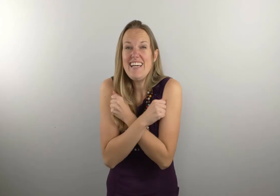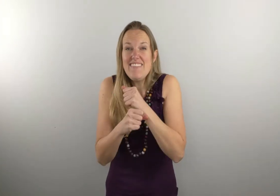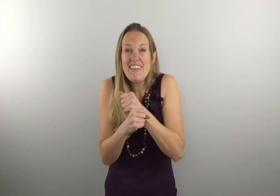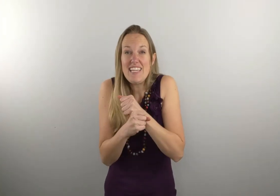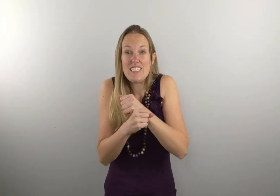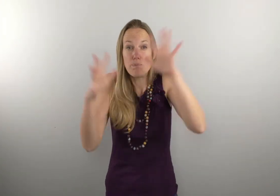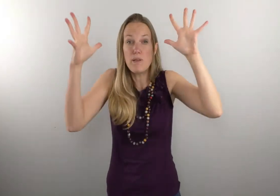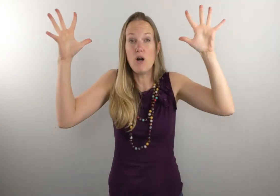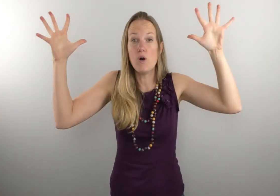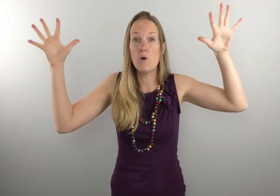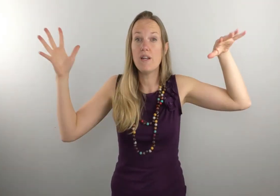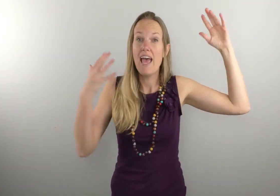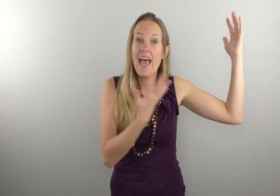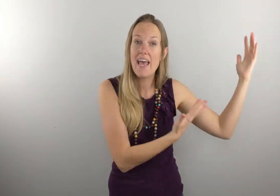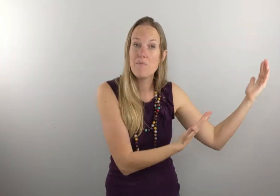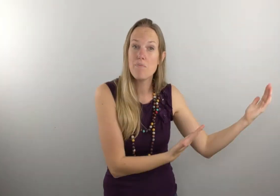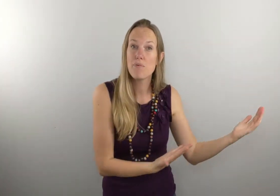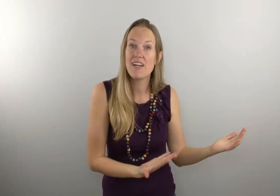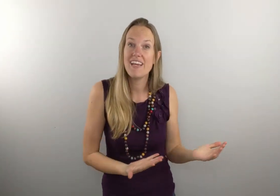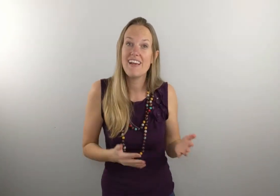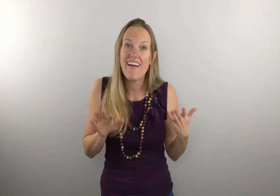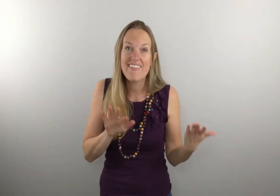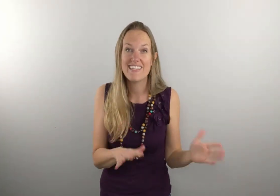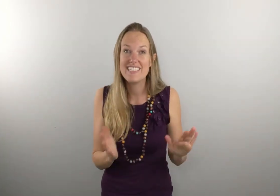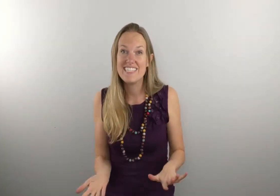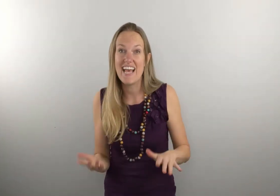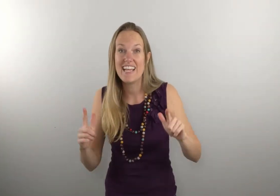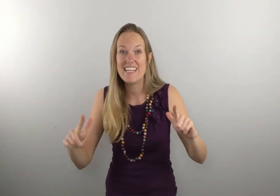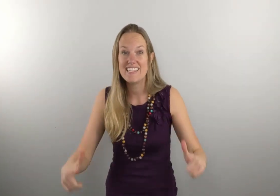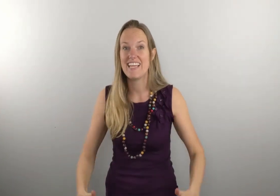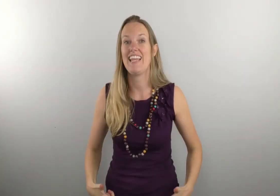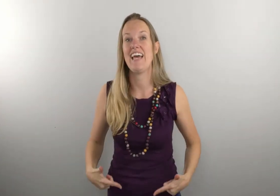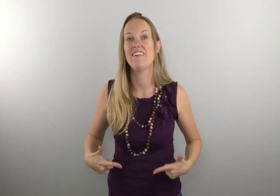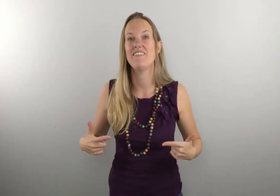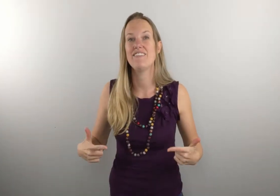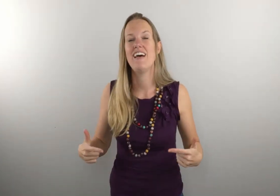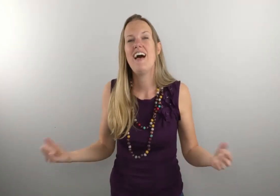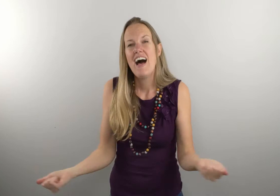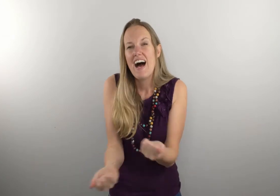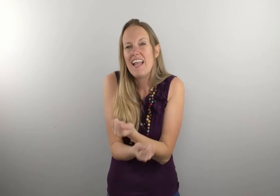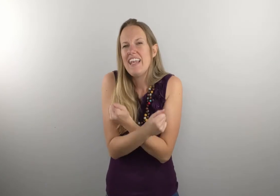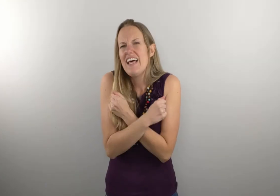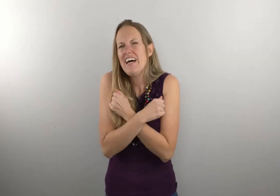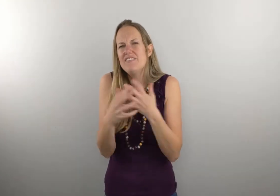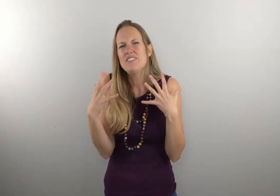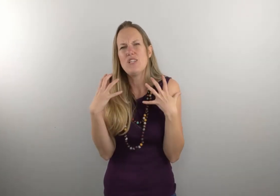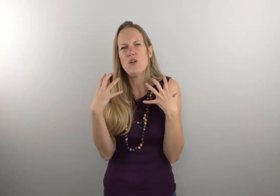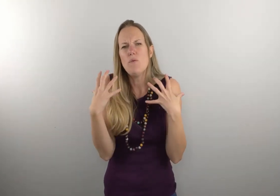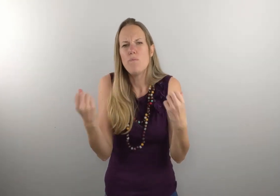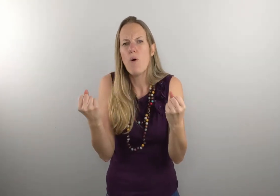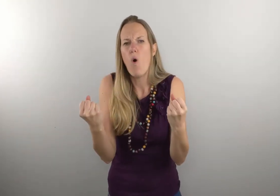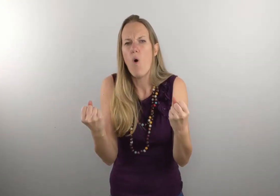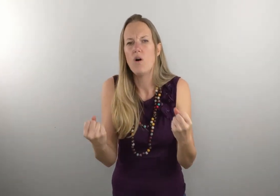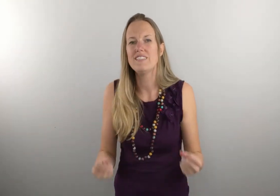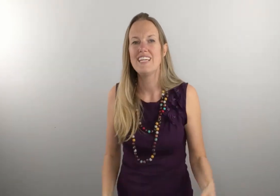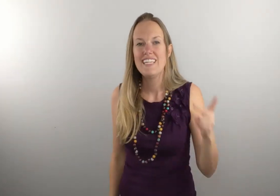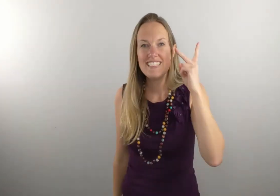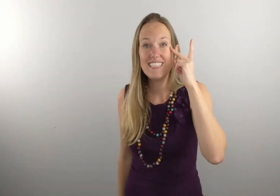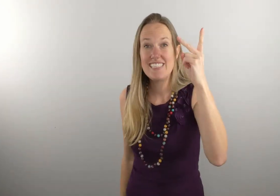love explode and bring the dead to life. A love so bold to see